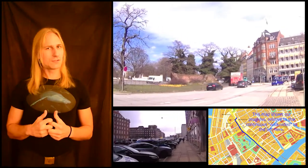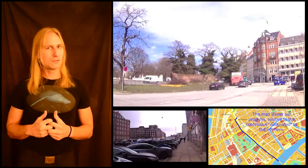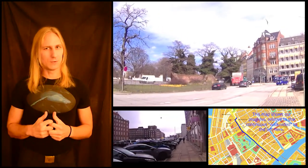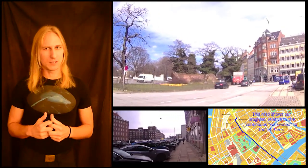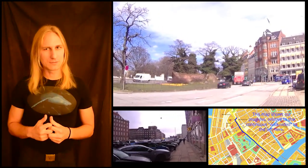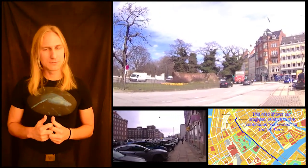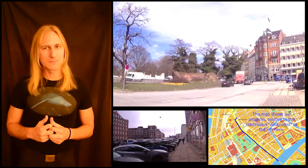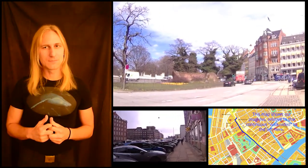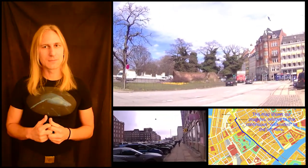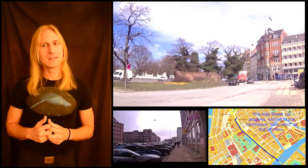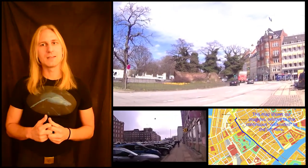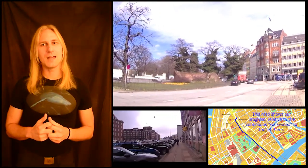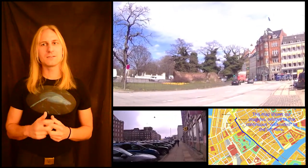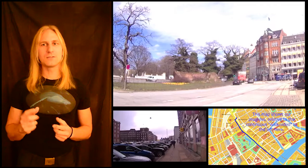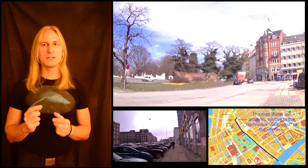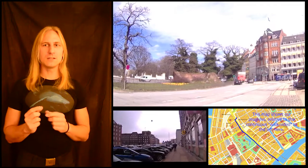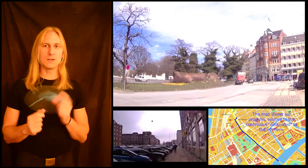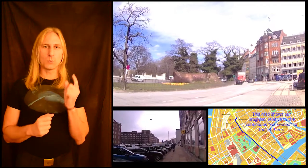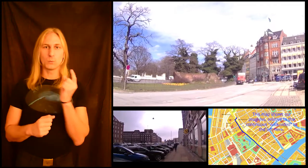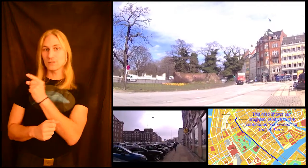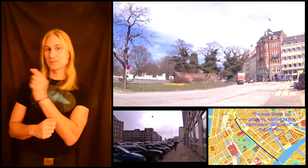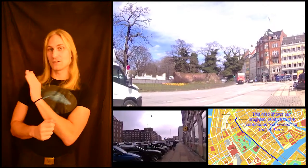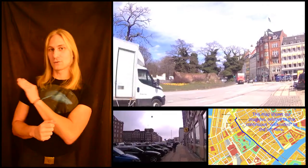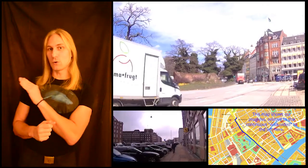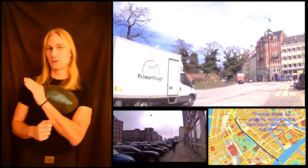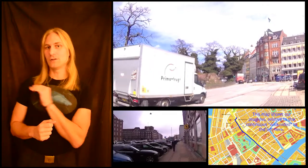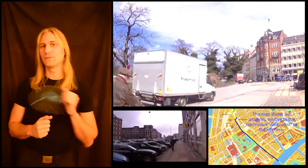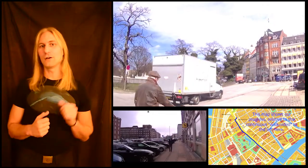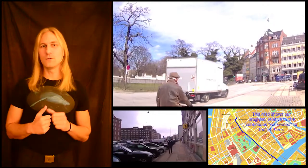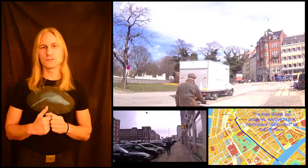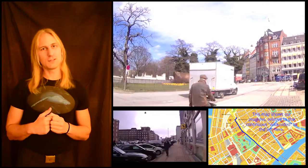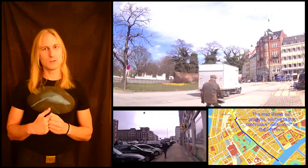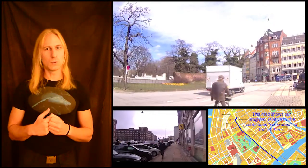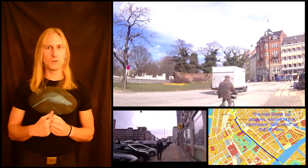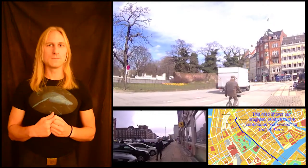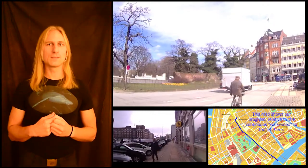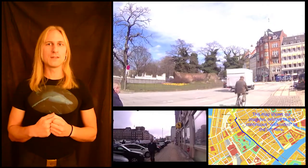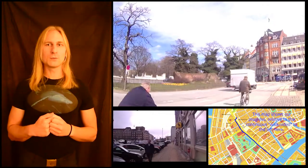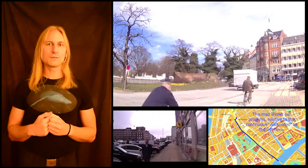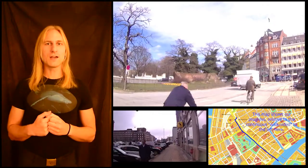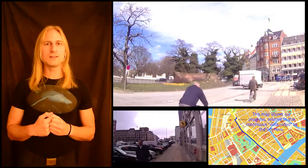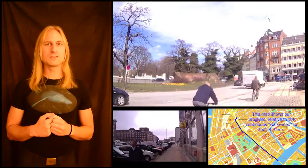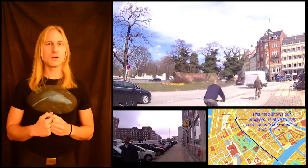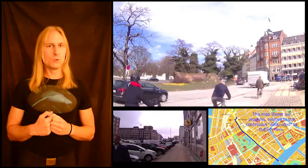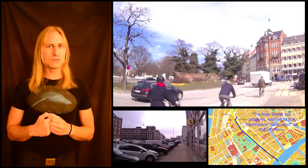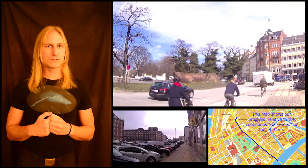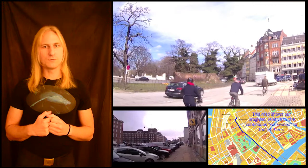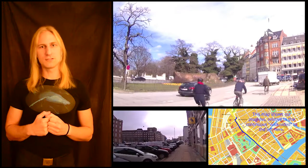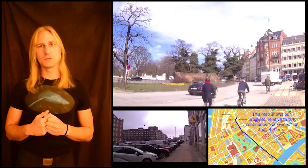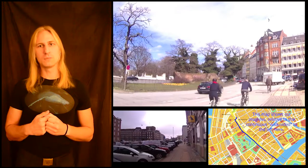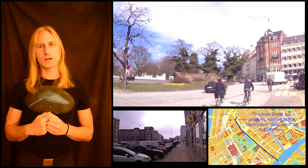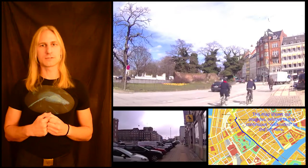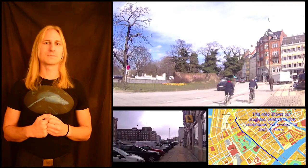a treat for last. At the western corner of the old city wall we find its